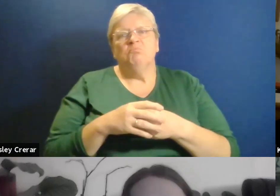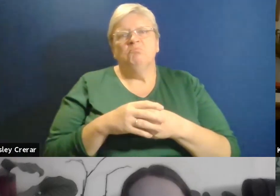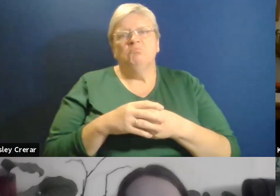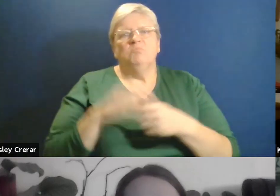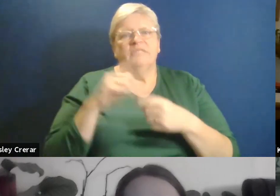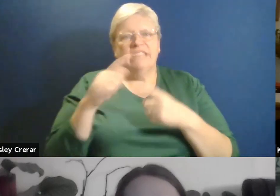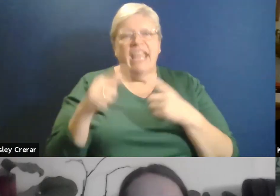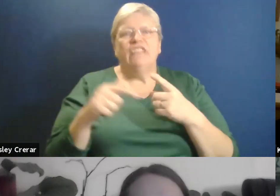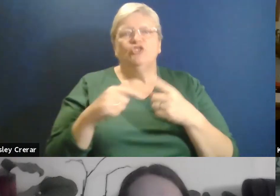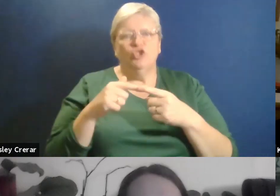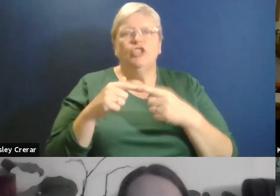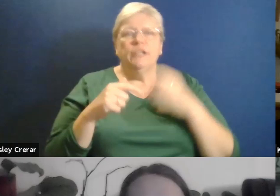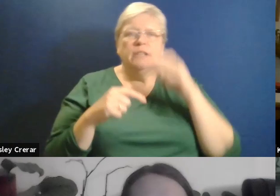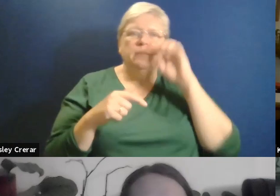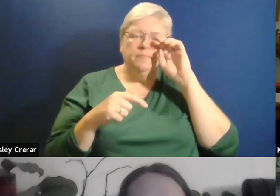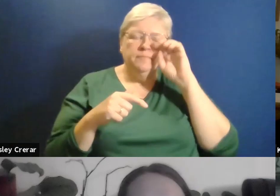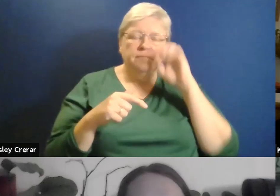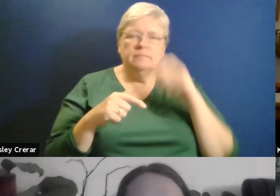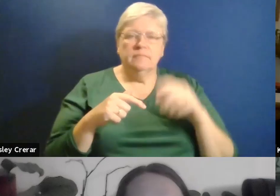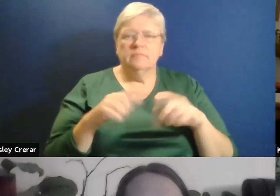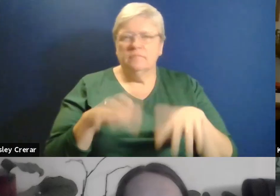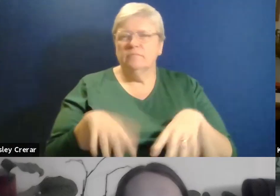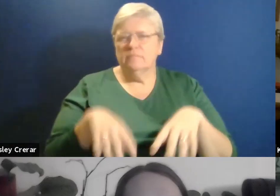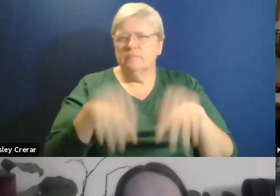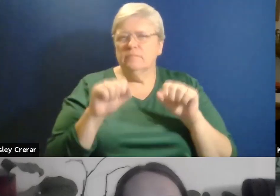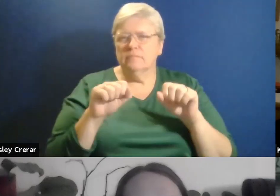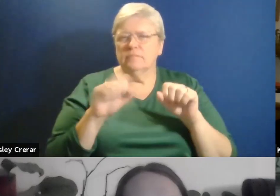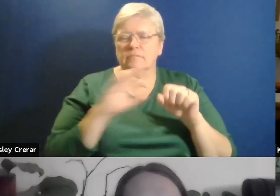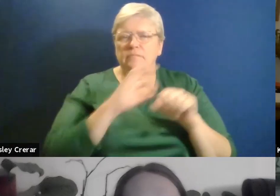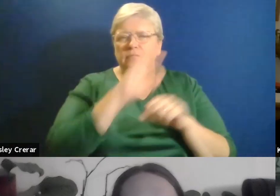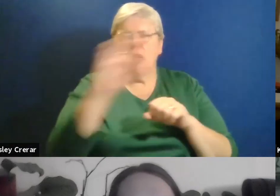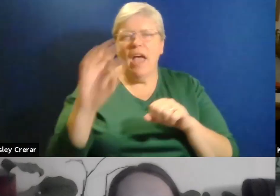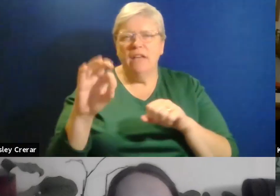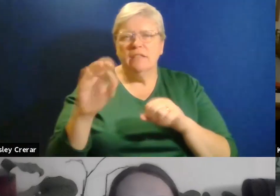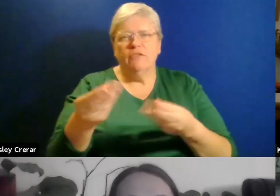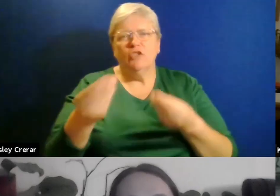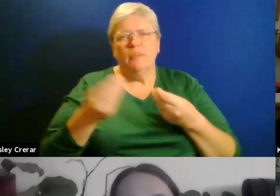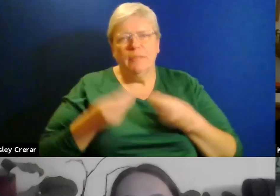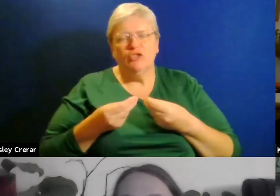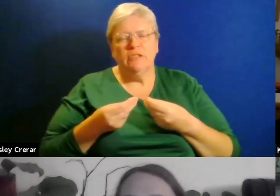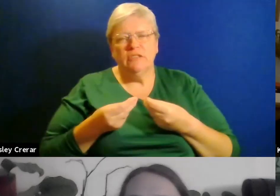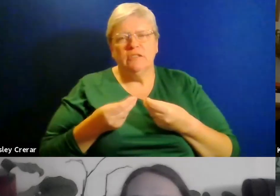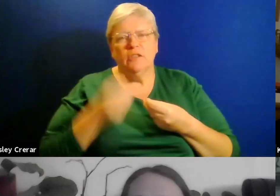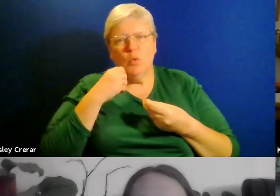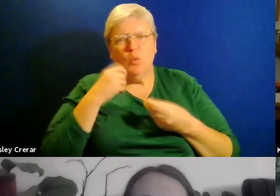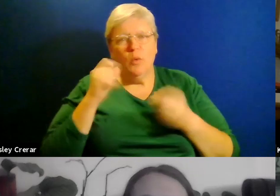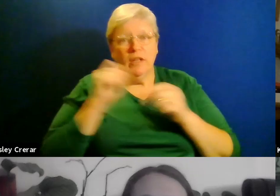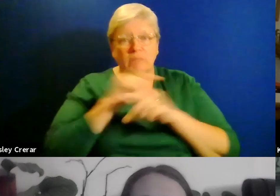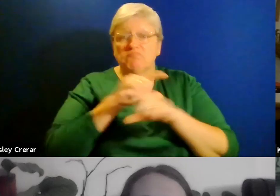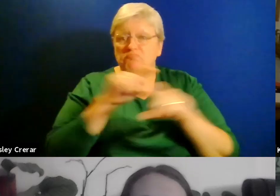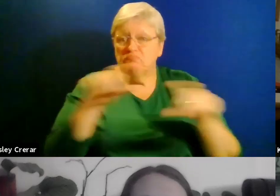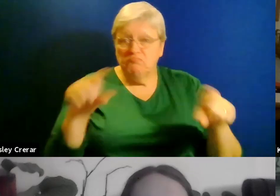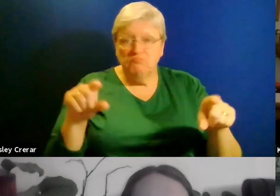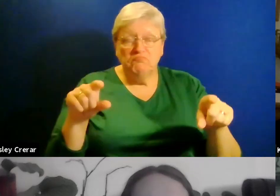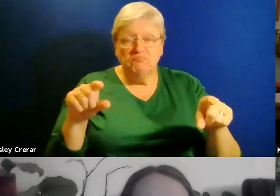next year, I guess, we'll be starting to ask for submissions. We will put out calls to submissions, and then